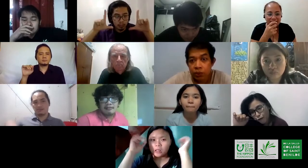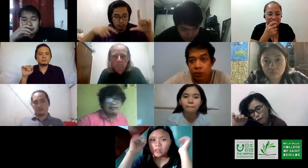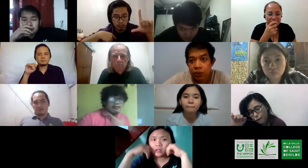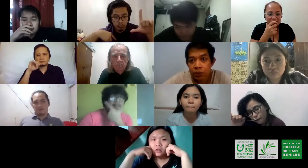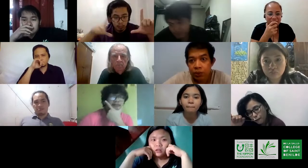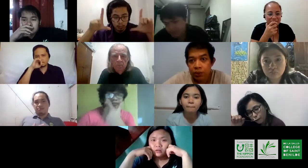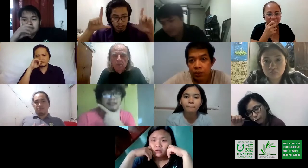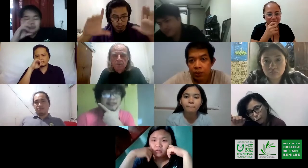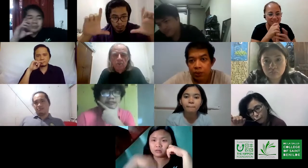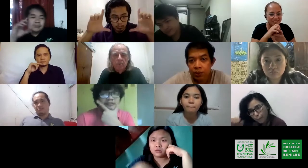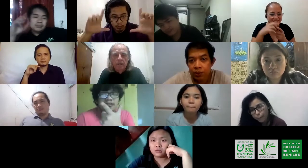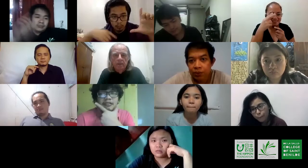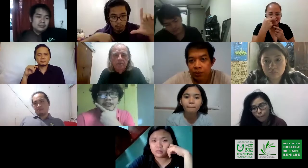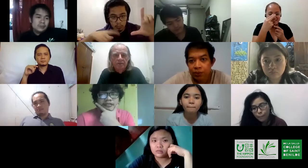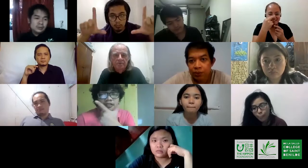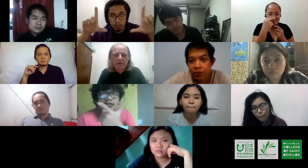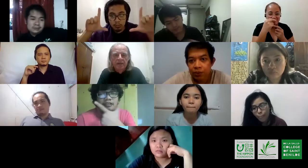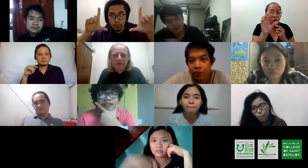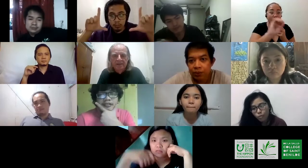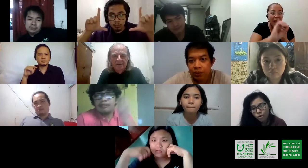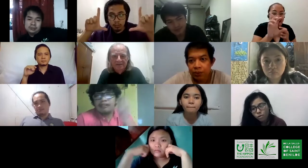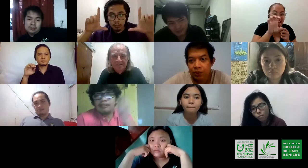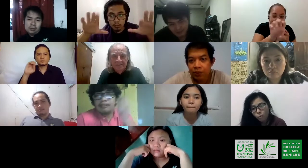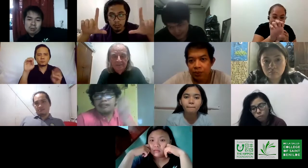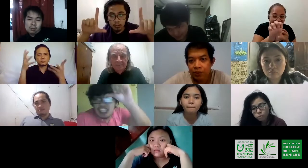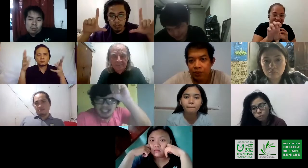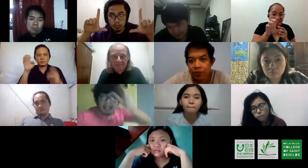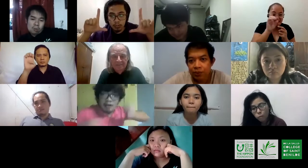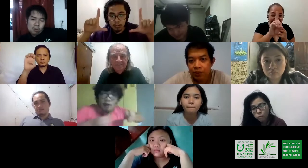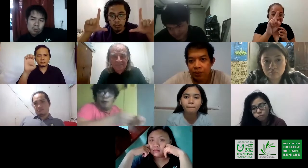E. There's no E, just D.